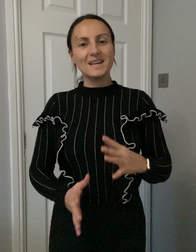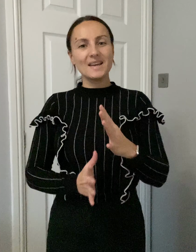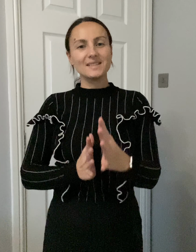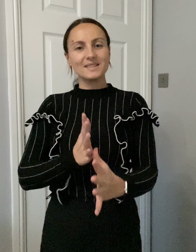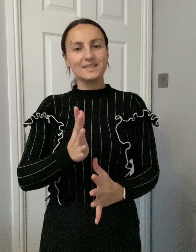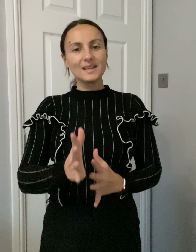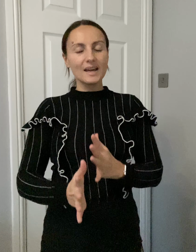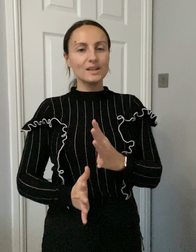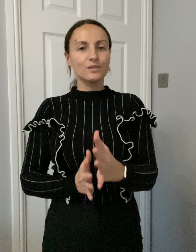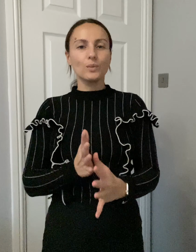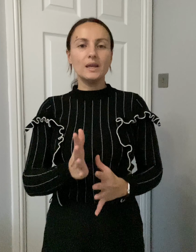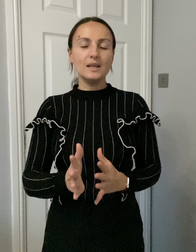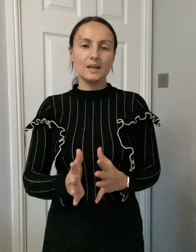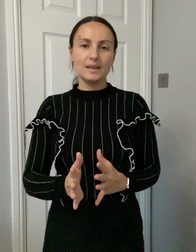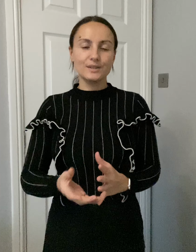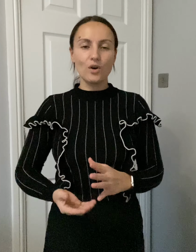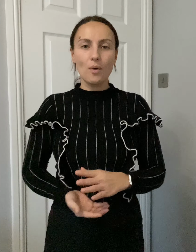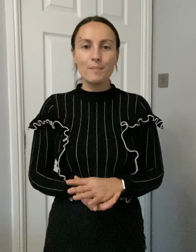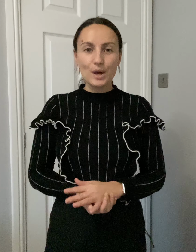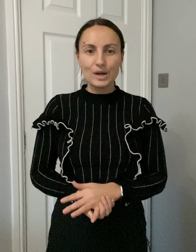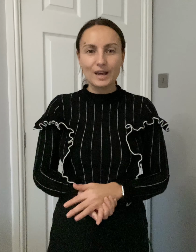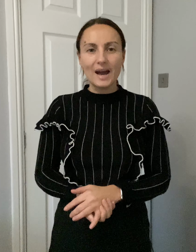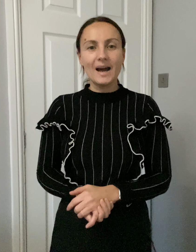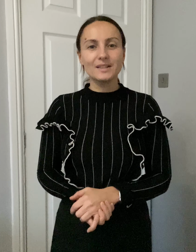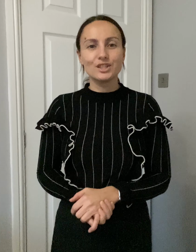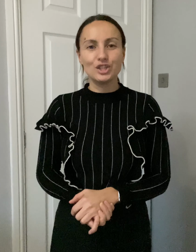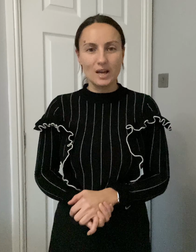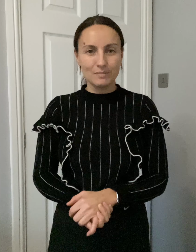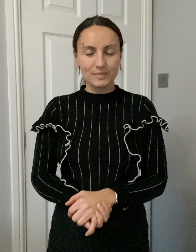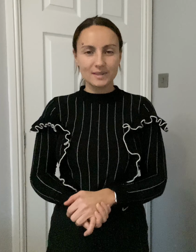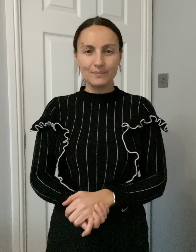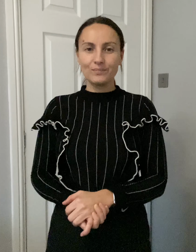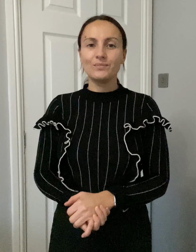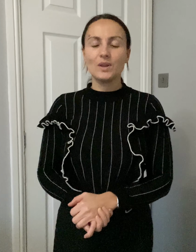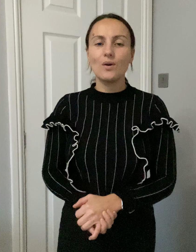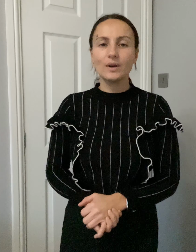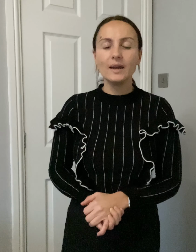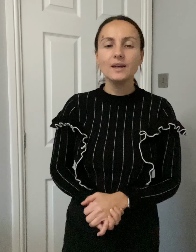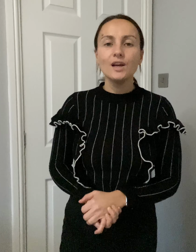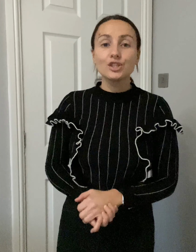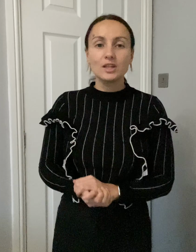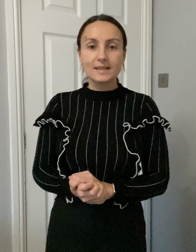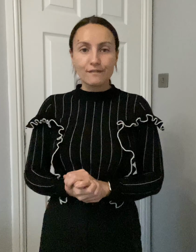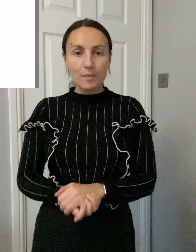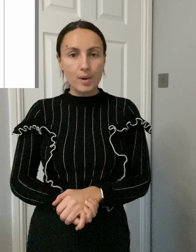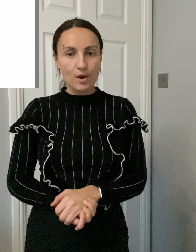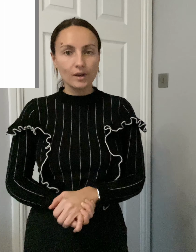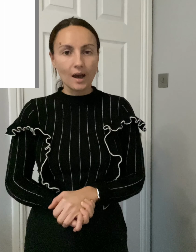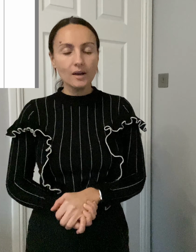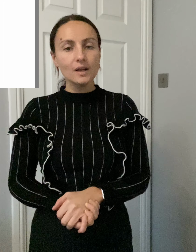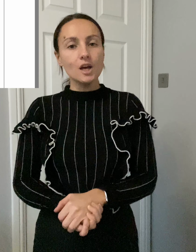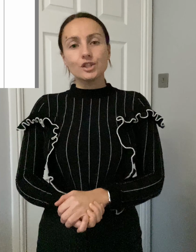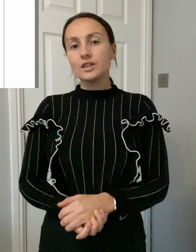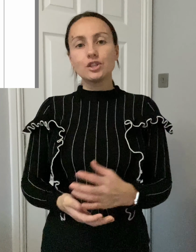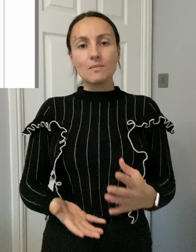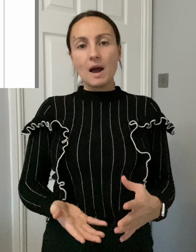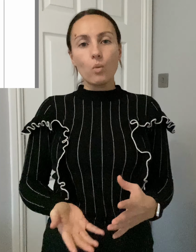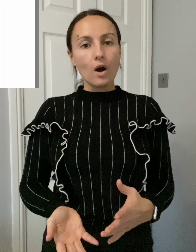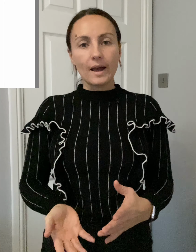today's sign of the week is for burger and chips okay so you sign for burger so this doesn't matter what kind